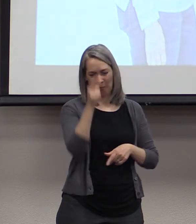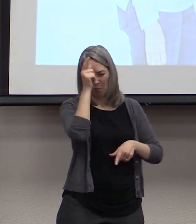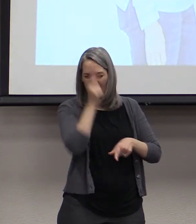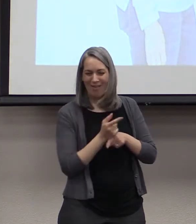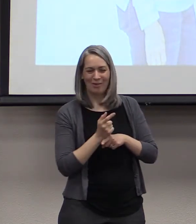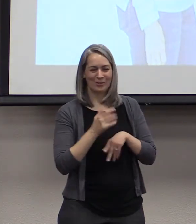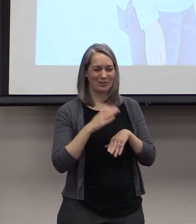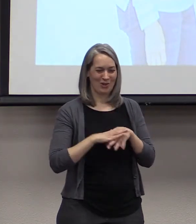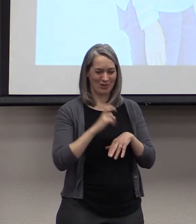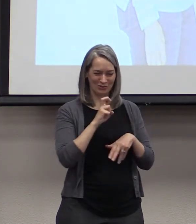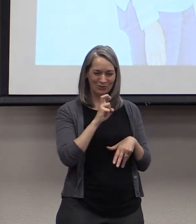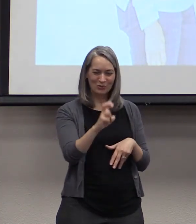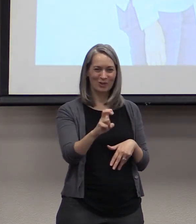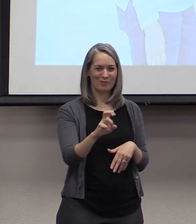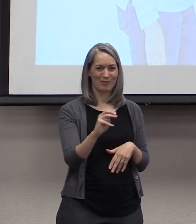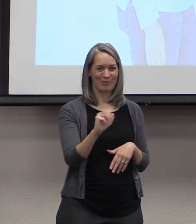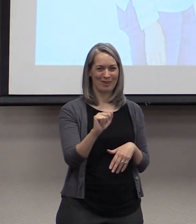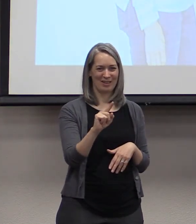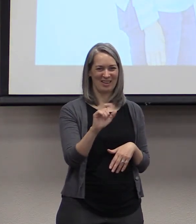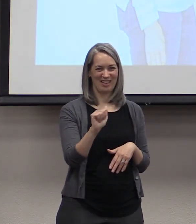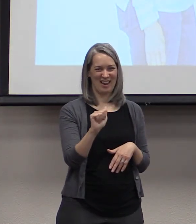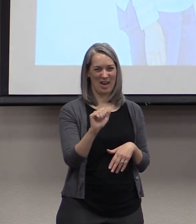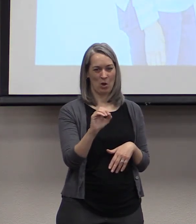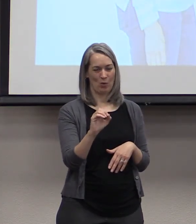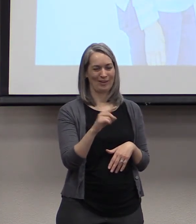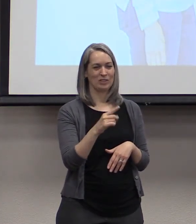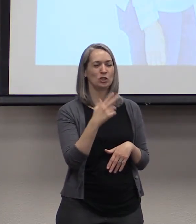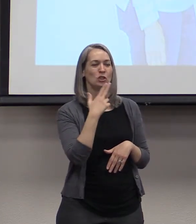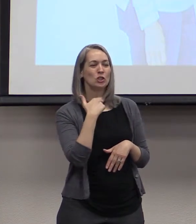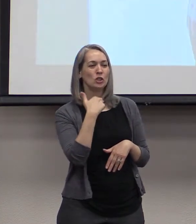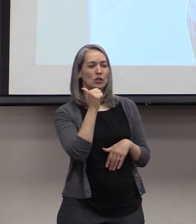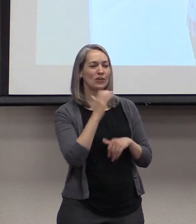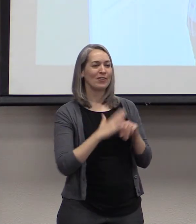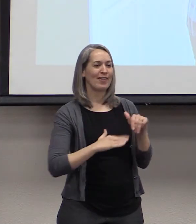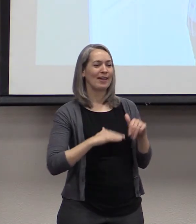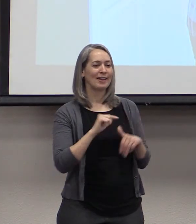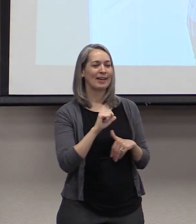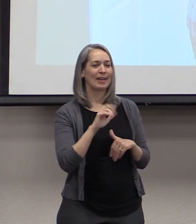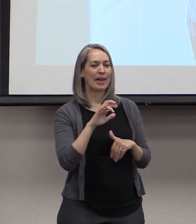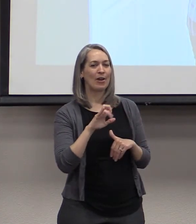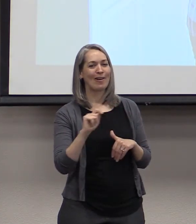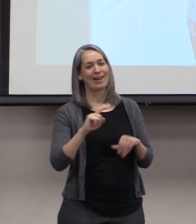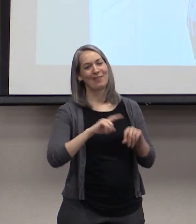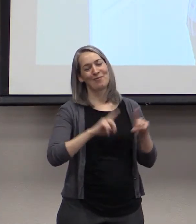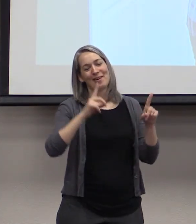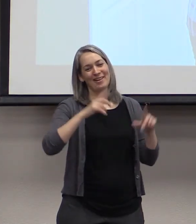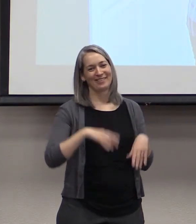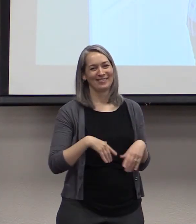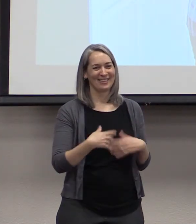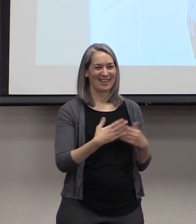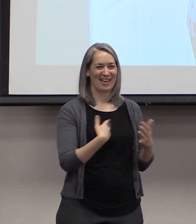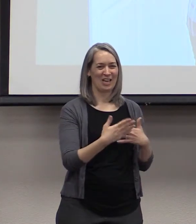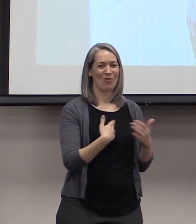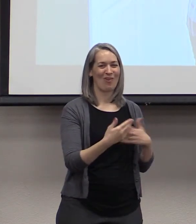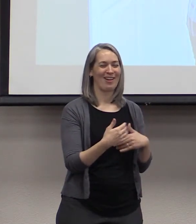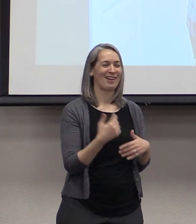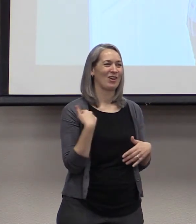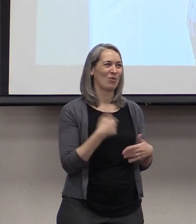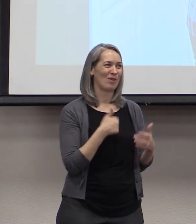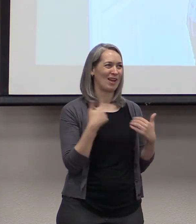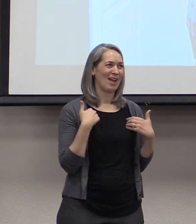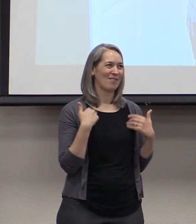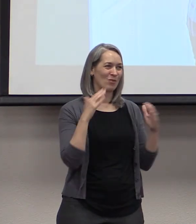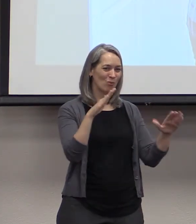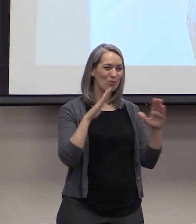And of course, Mateo's a lot cuter than Garrett, but they're still, but anyway, we had a great